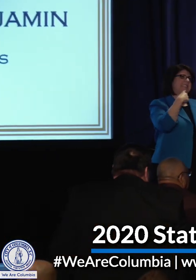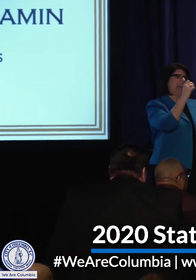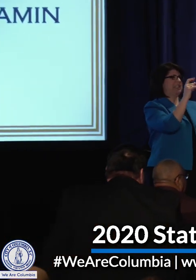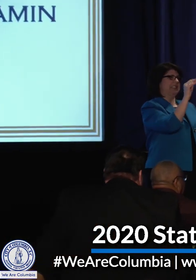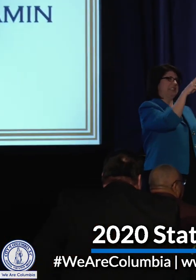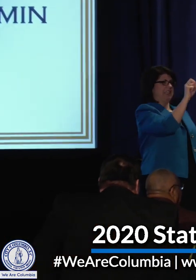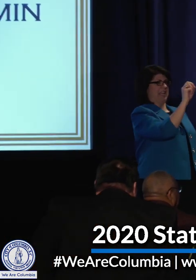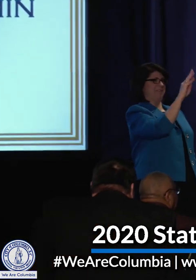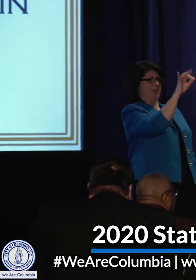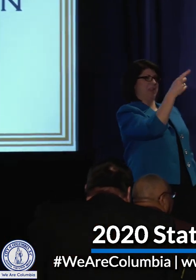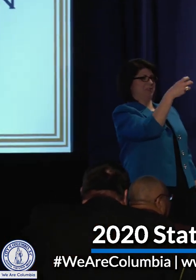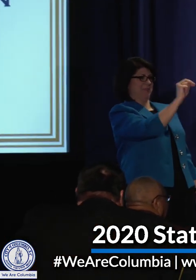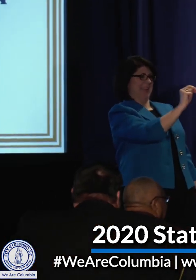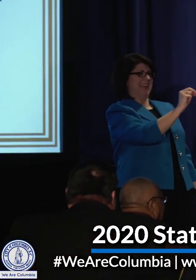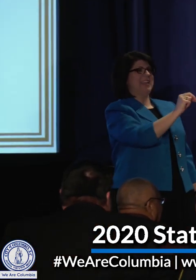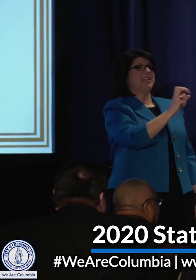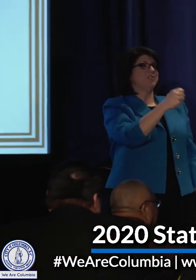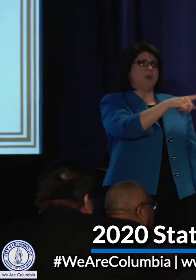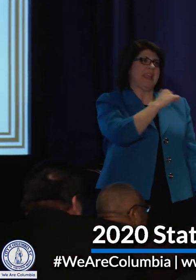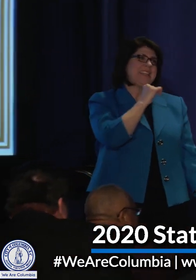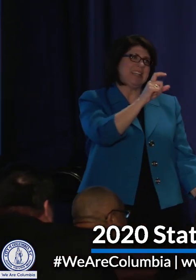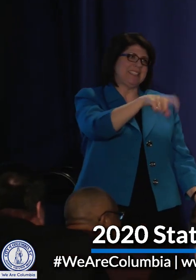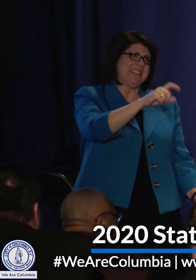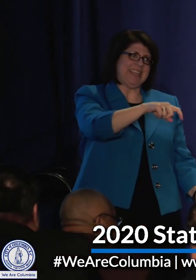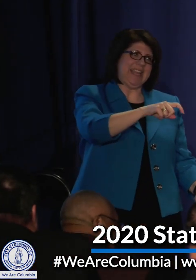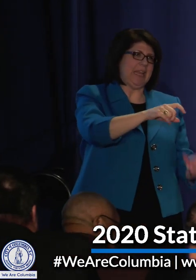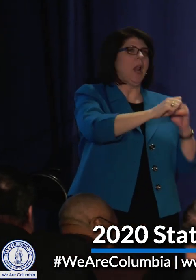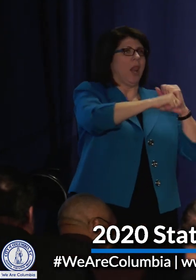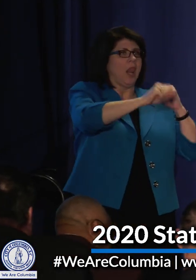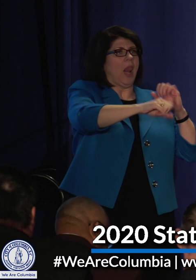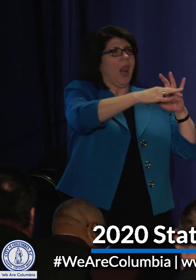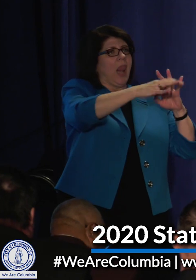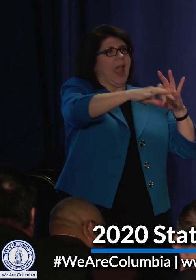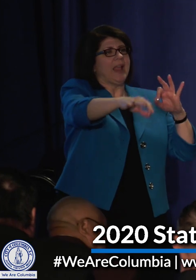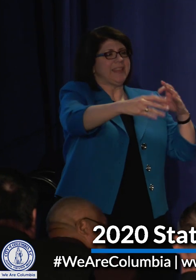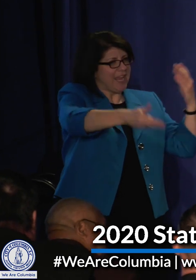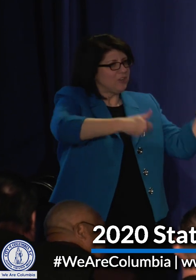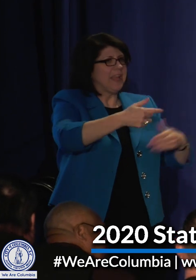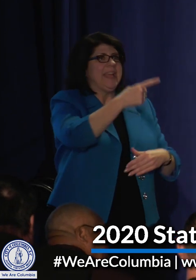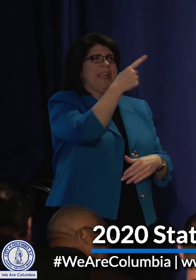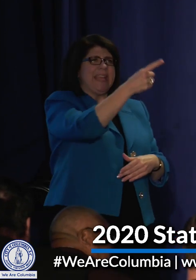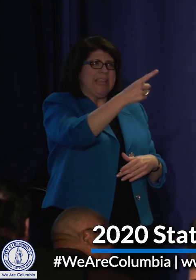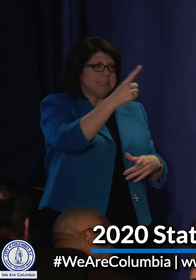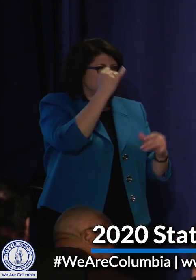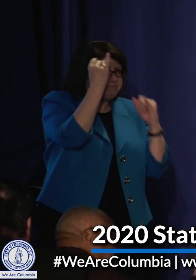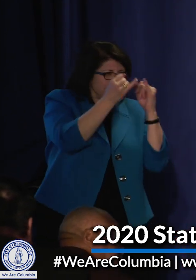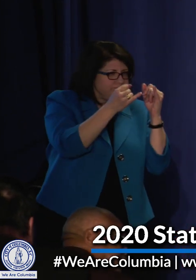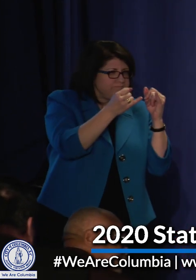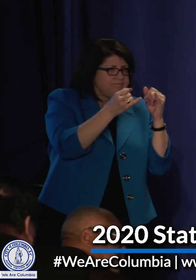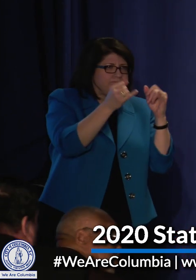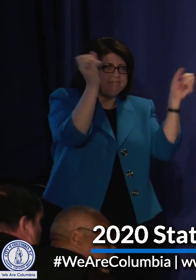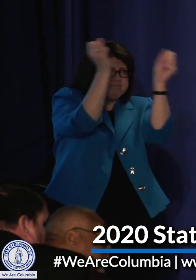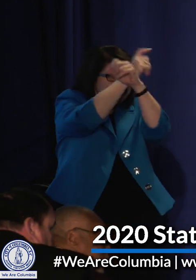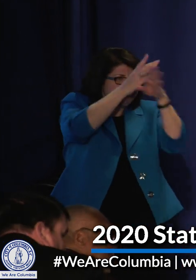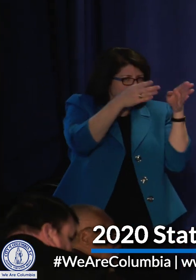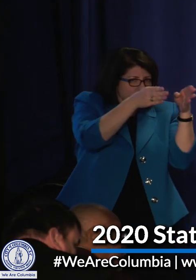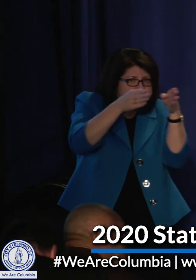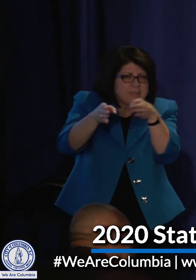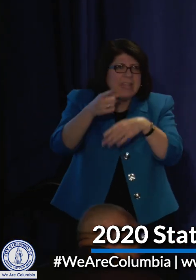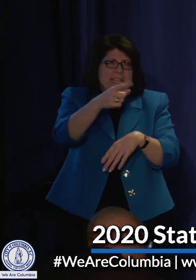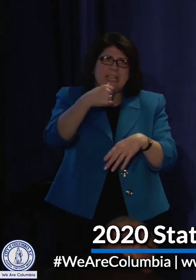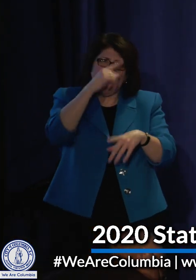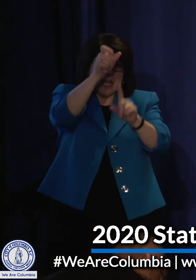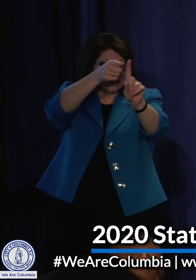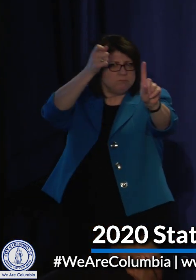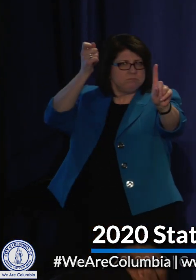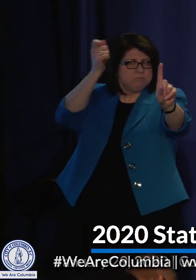Benjamin. And so he requires no lengthy introduction. As you can see, he's a strategic visionary, a man with a